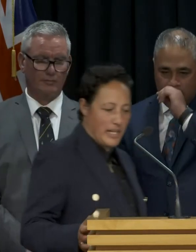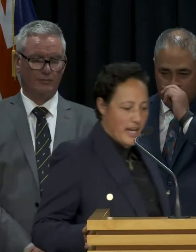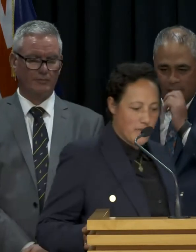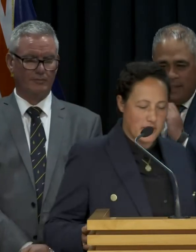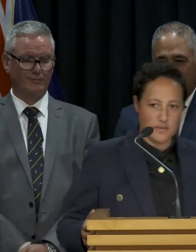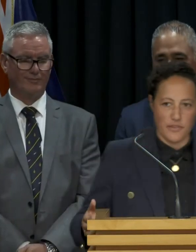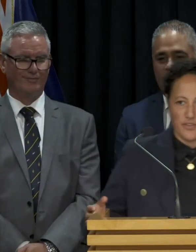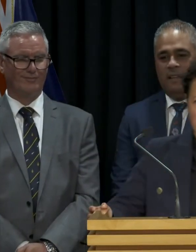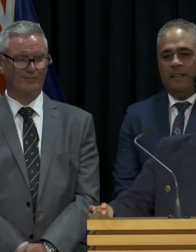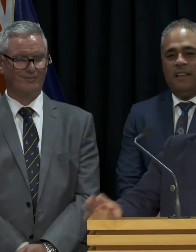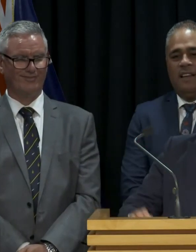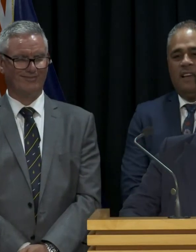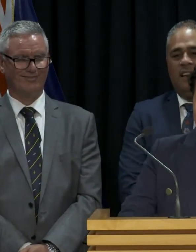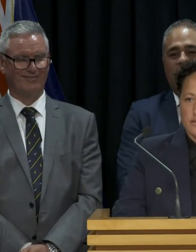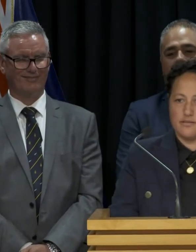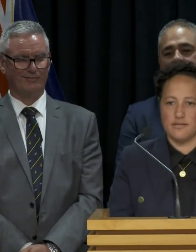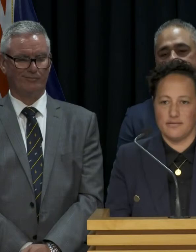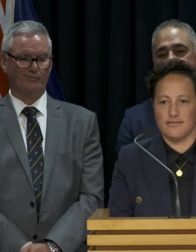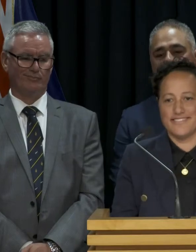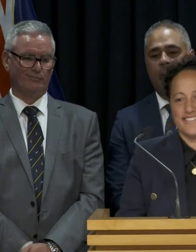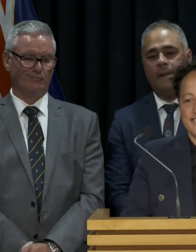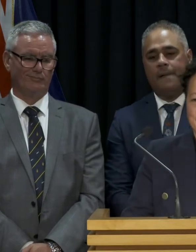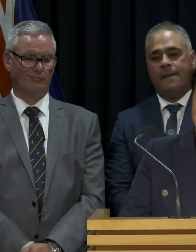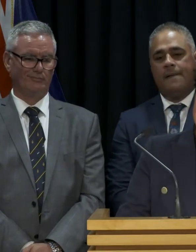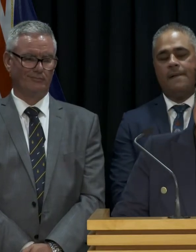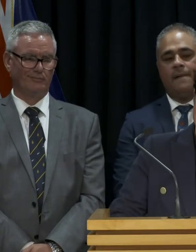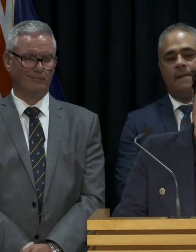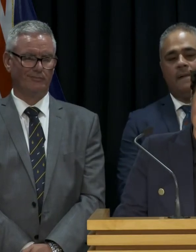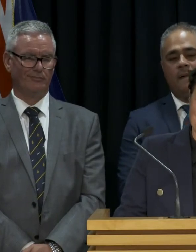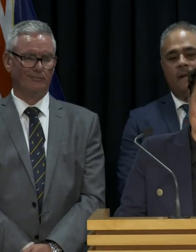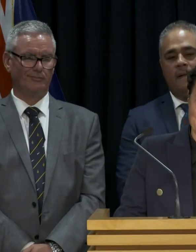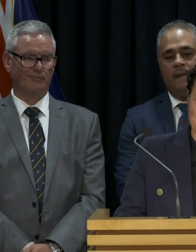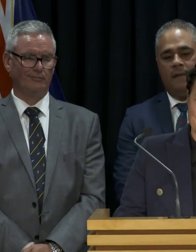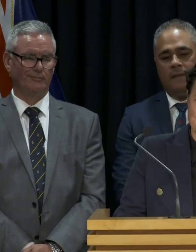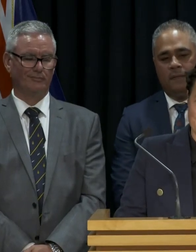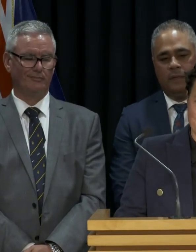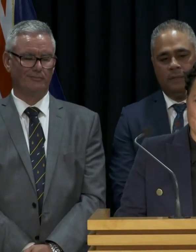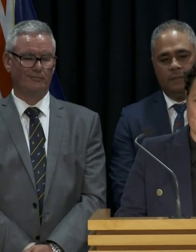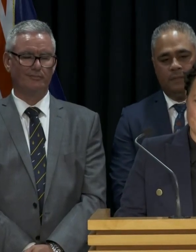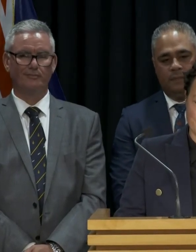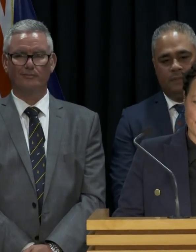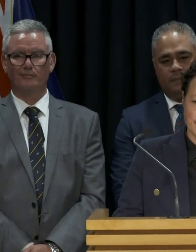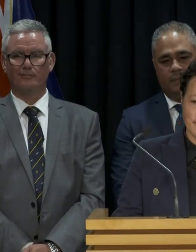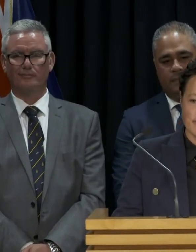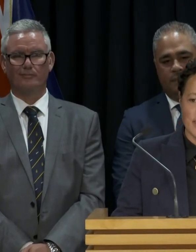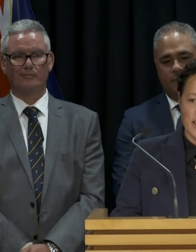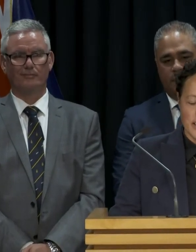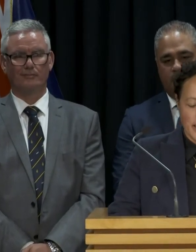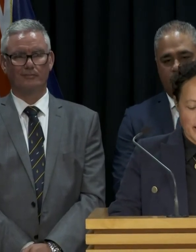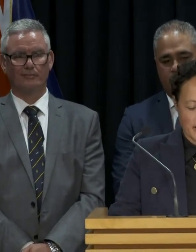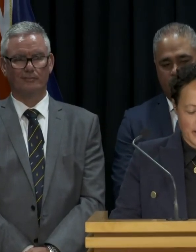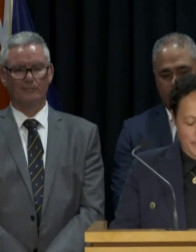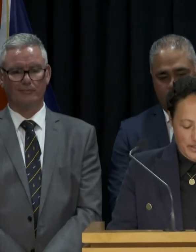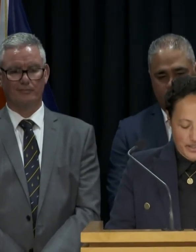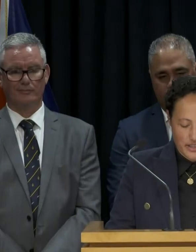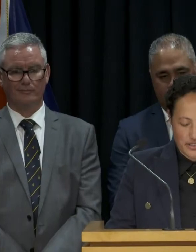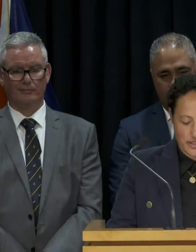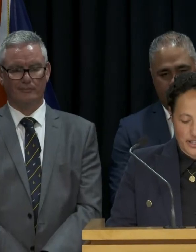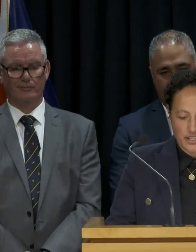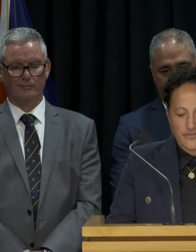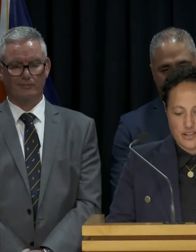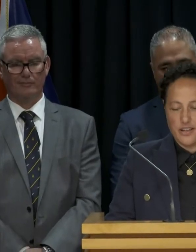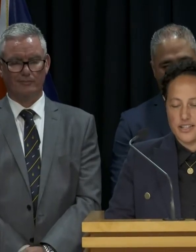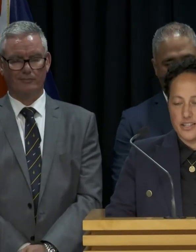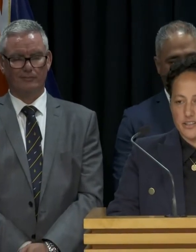Don't ask me any hard questions. It's my first day on the job. You won your seat and now you're a minister. It's a big few weeks for you. Yeah,